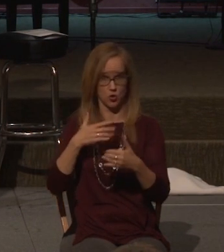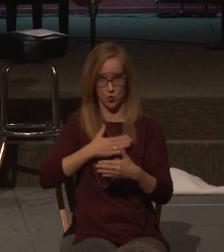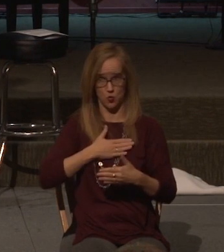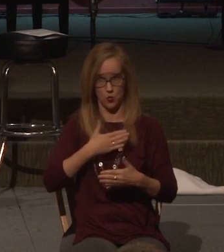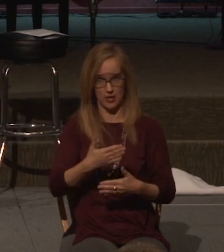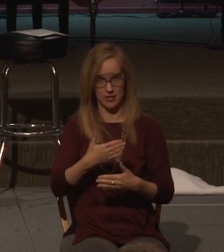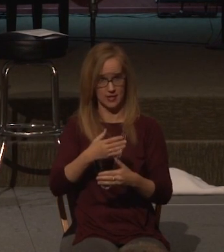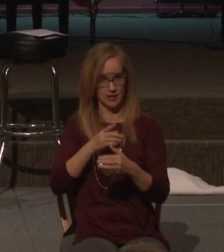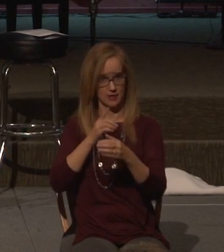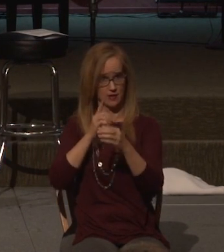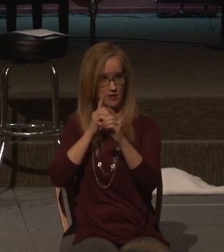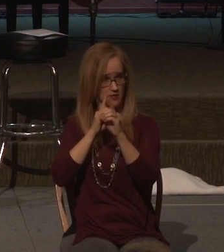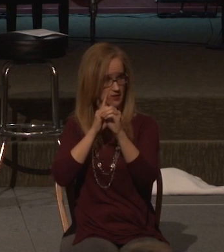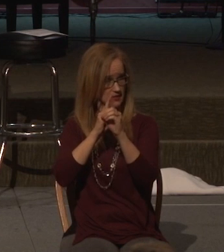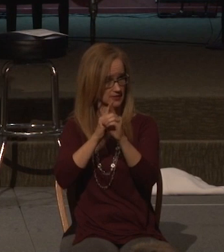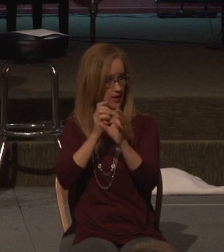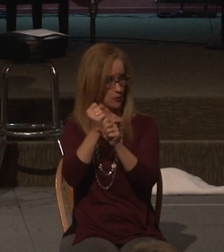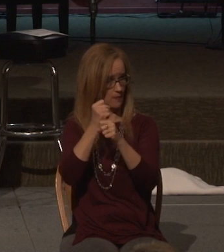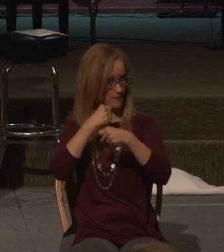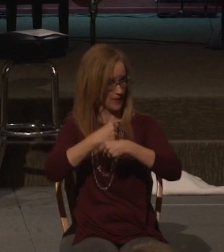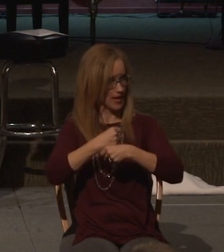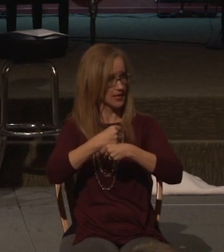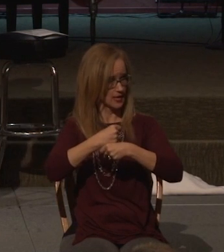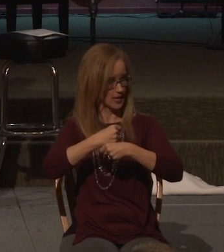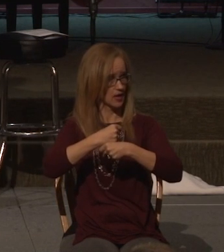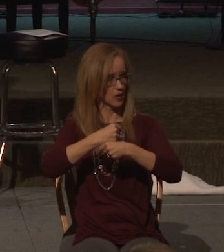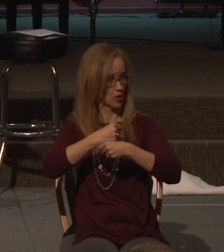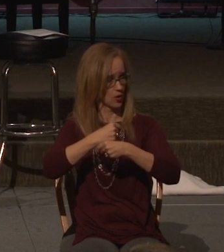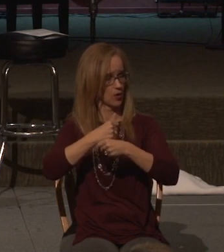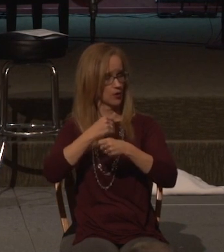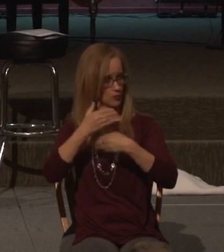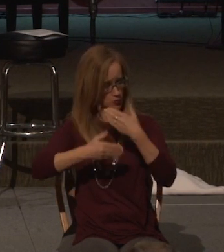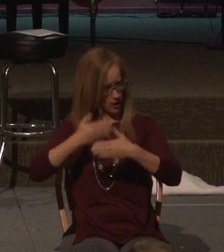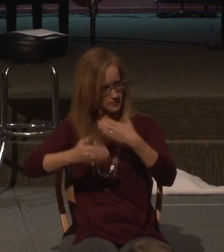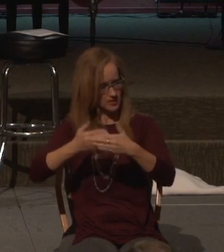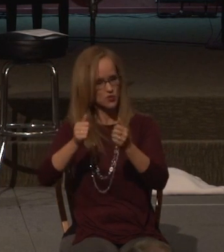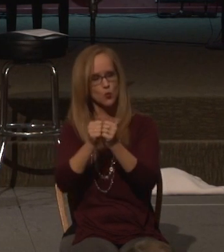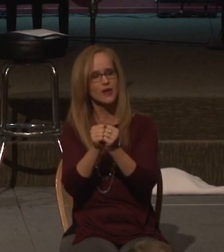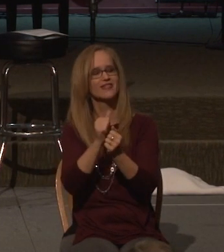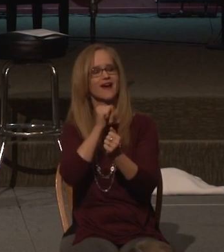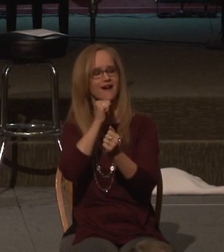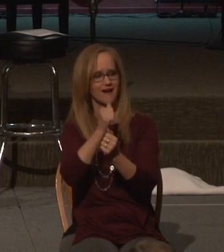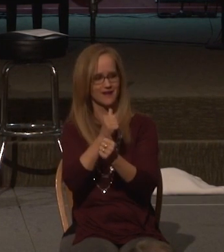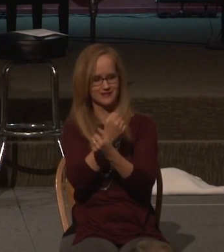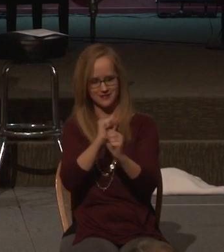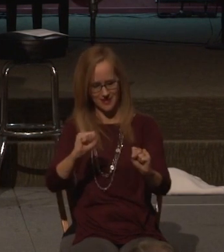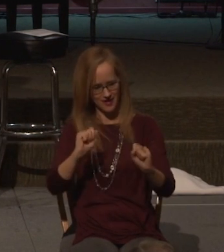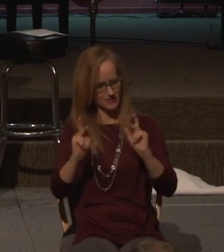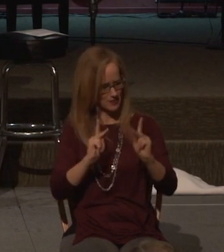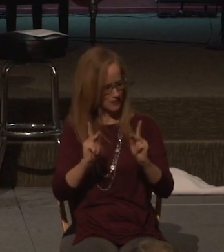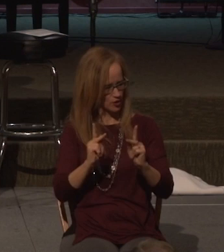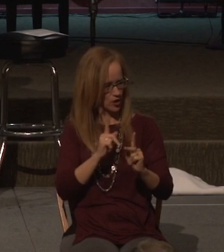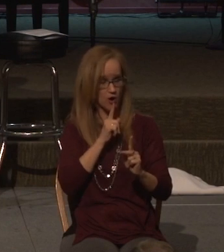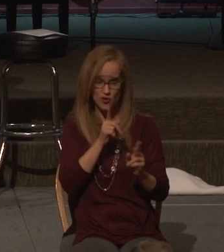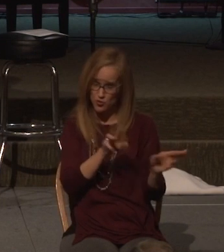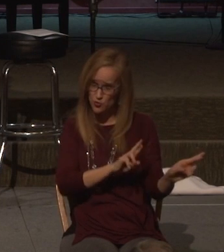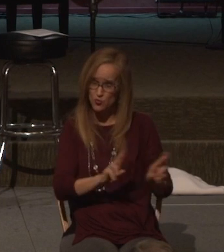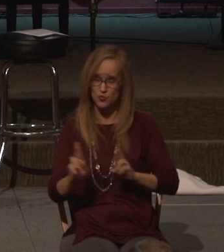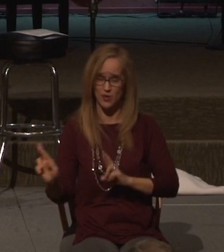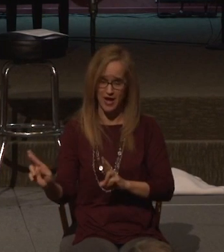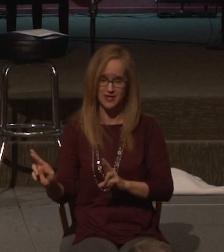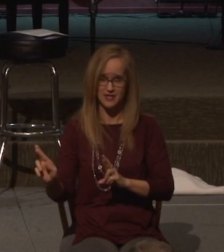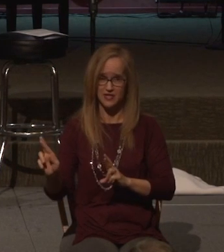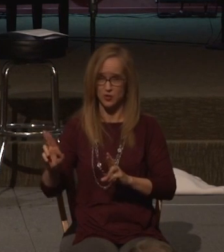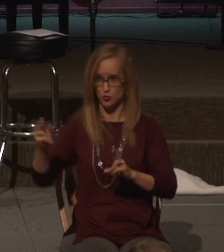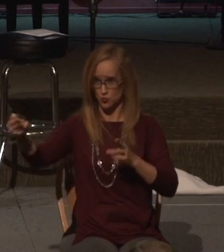the disciple-making process with unsaved people? Are you willing to issue